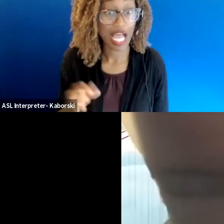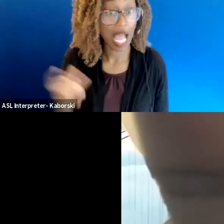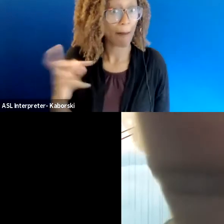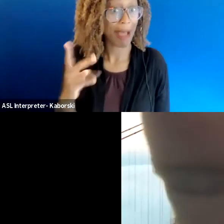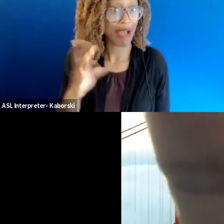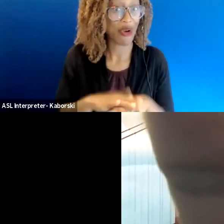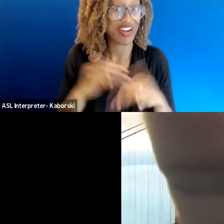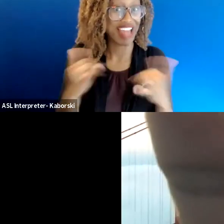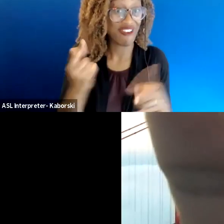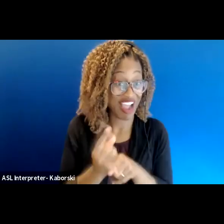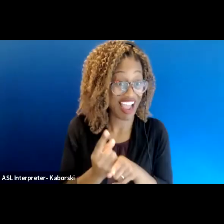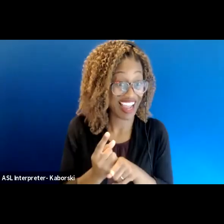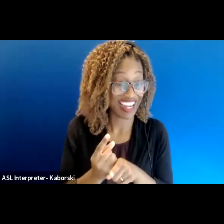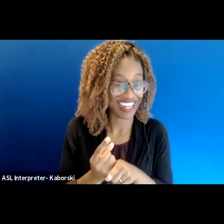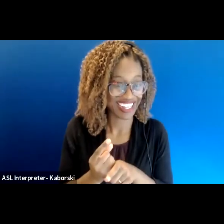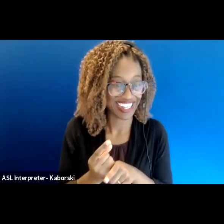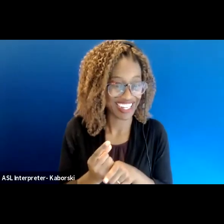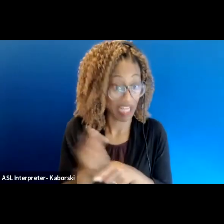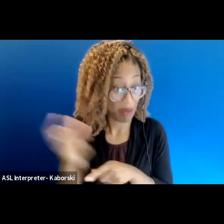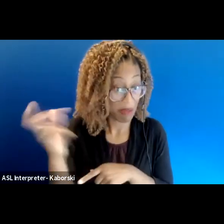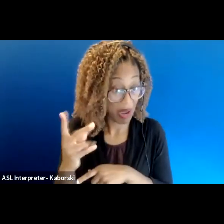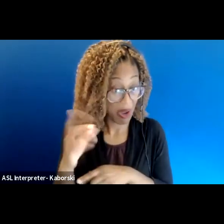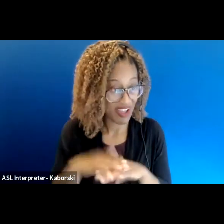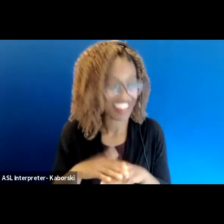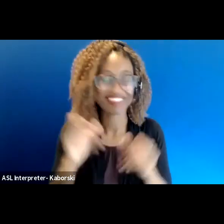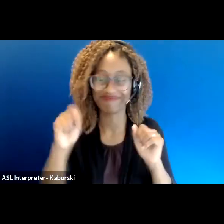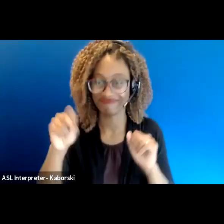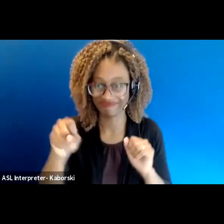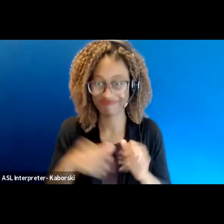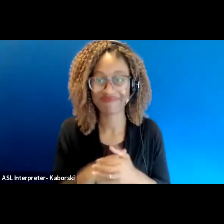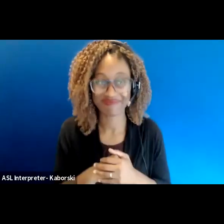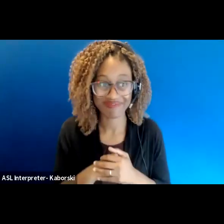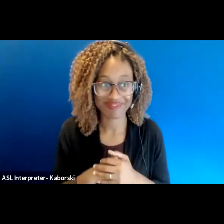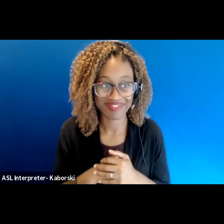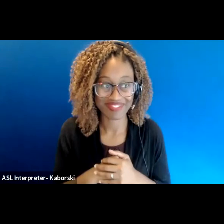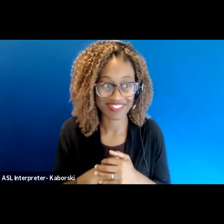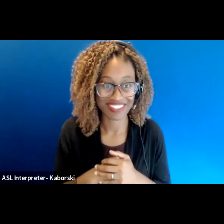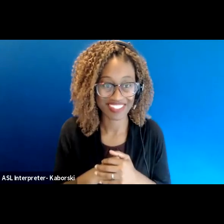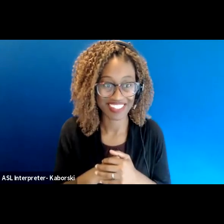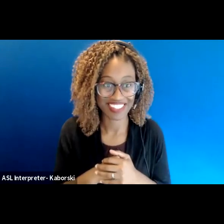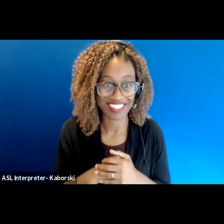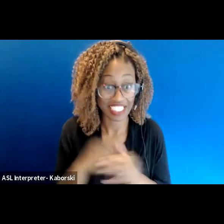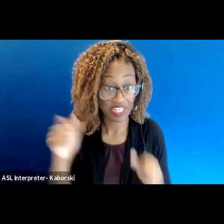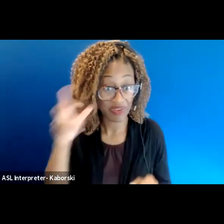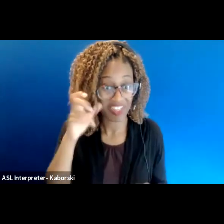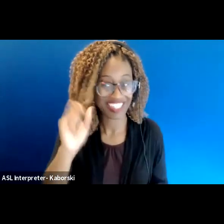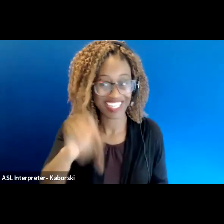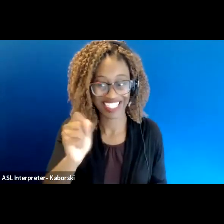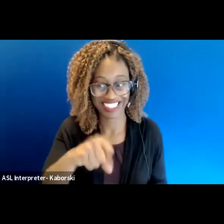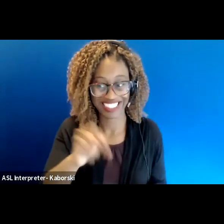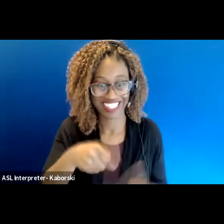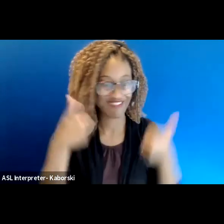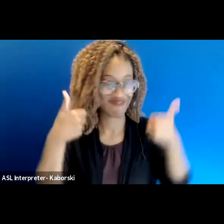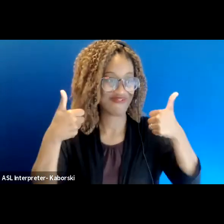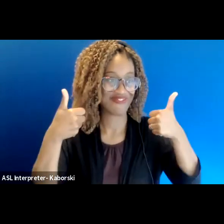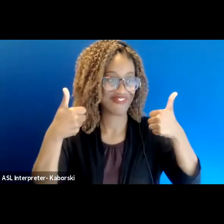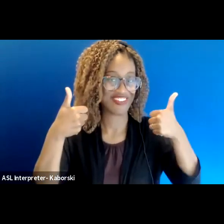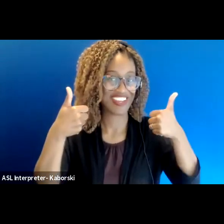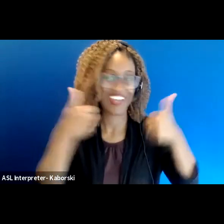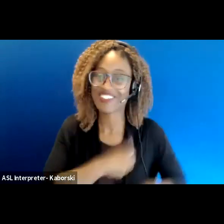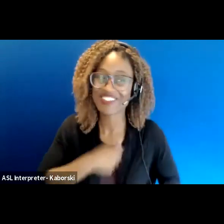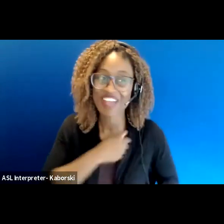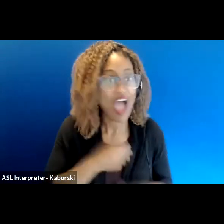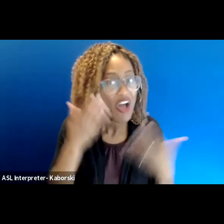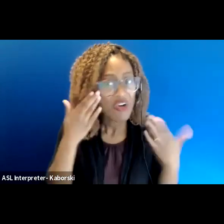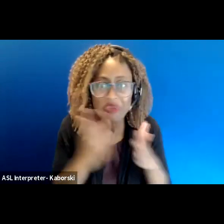now. Am I back on? Can you hear me? Yes. Yes. Okay. I'm sorry, I don't know